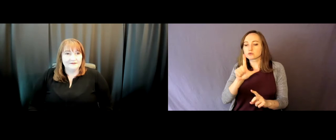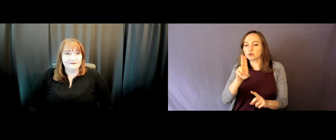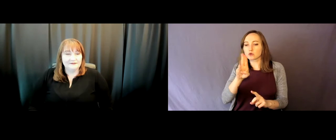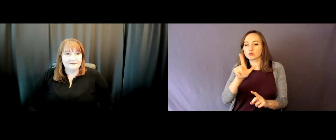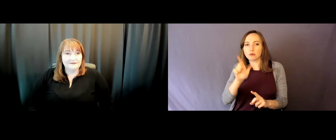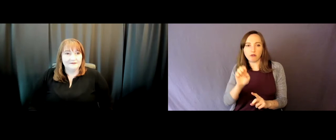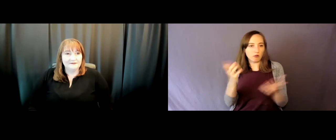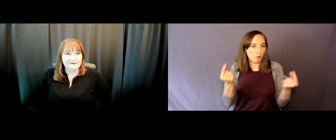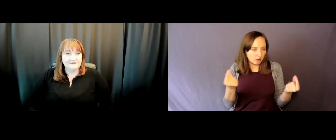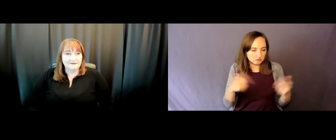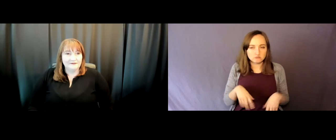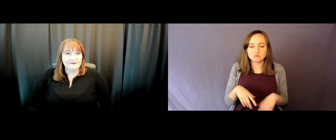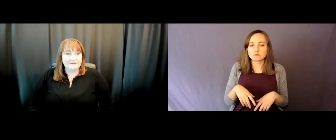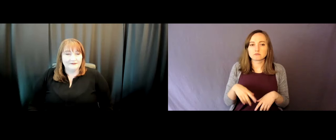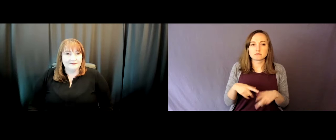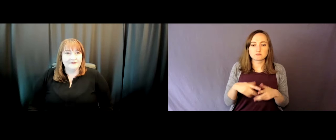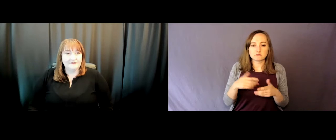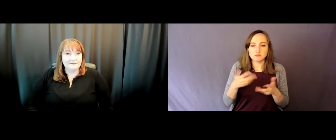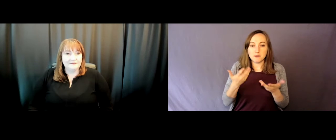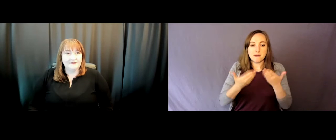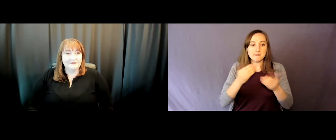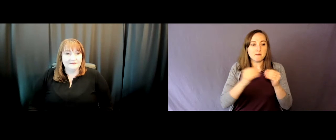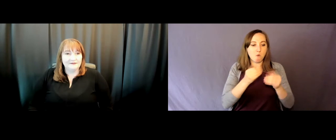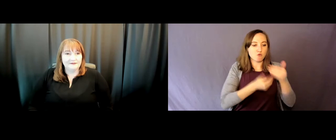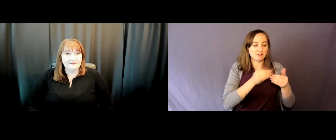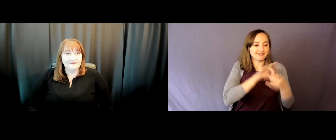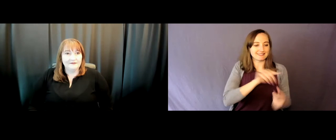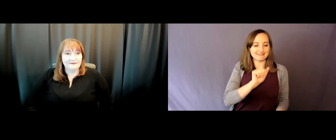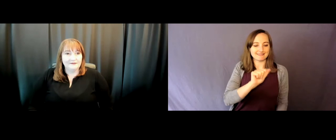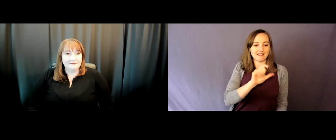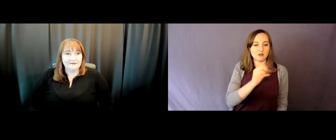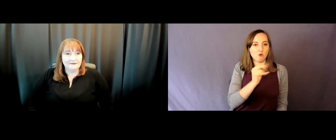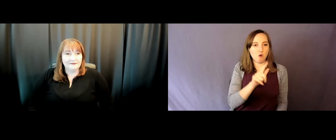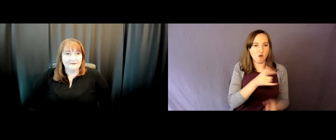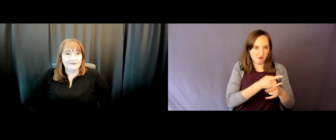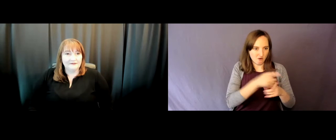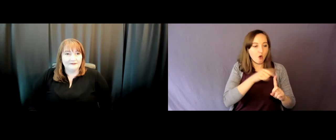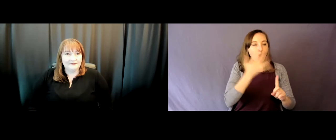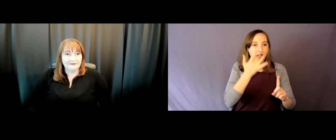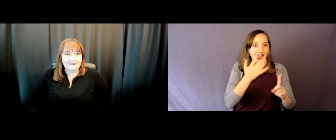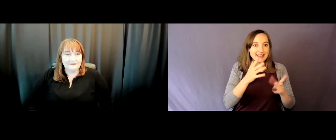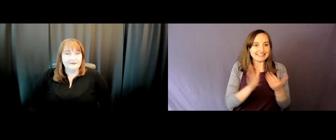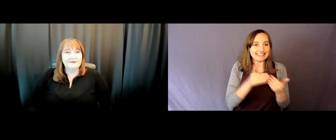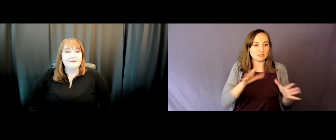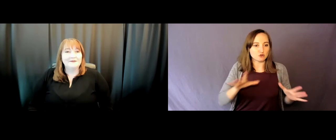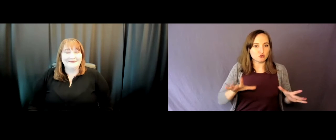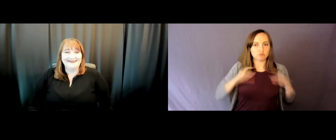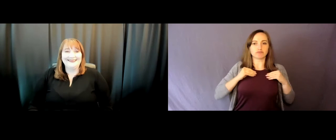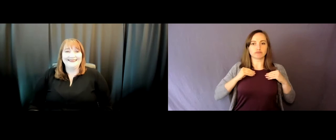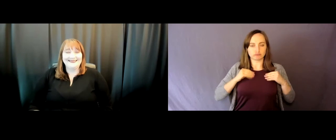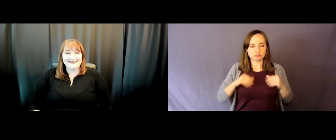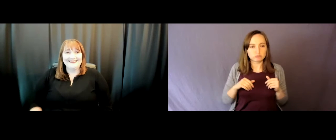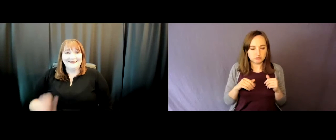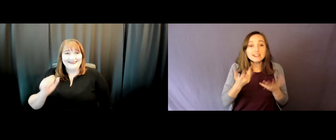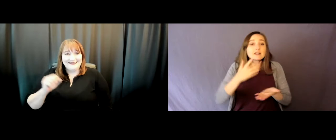kinds of things where it's processed more in alcohol. That way it absorbs straight into our bloodstream. Yeah. Now, of